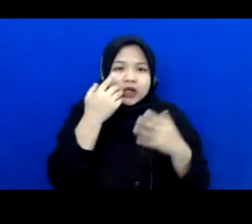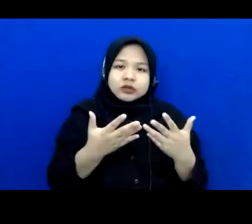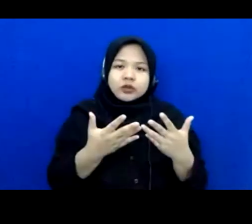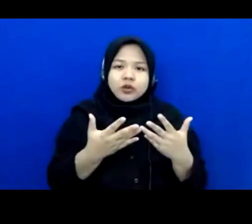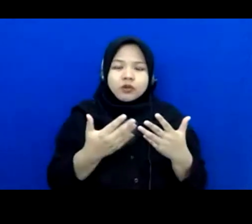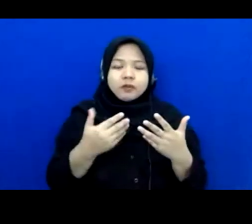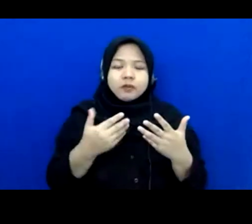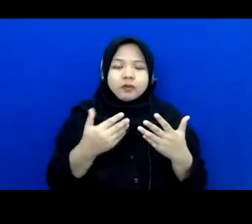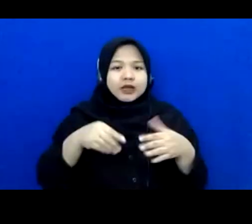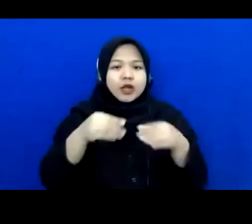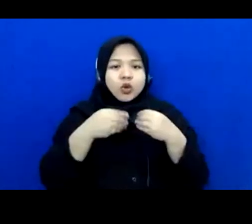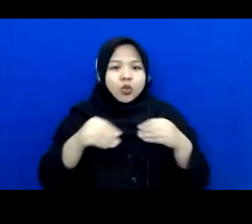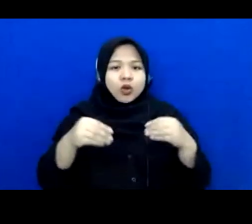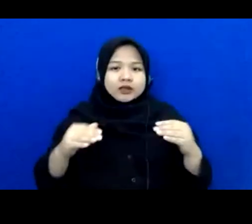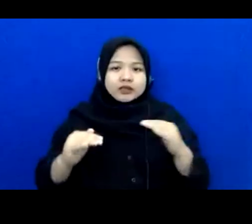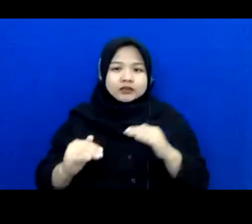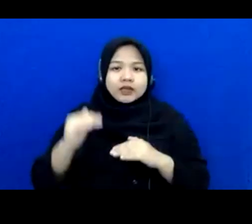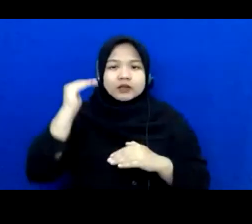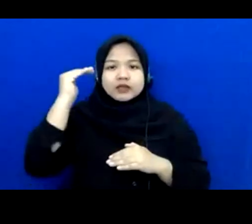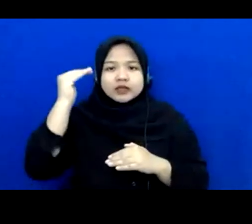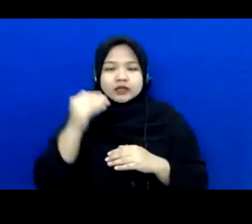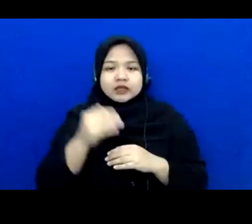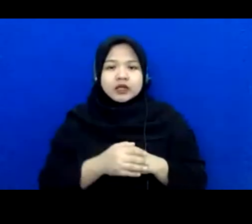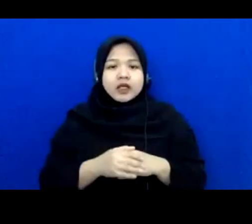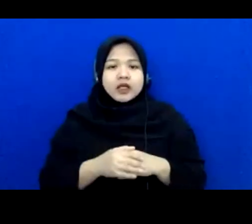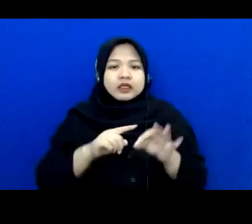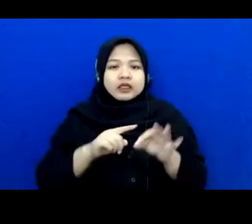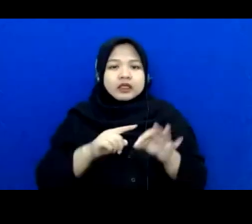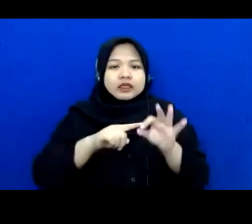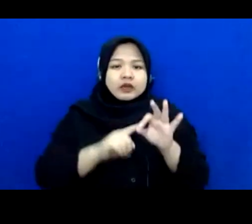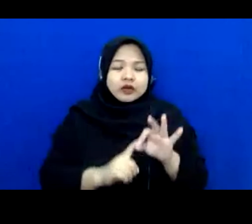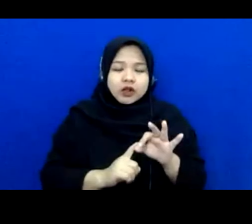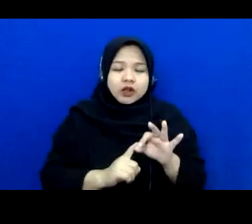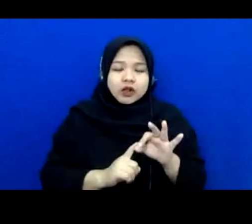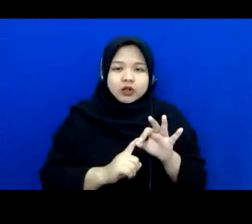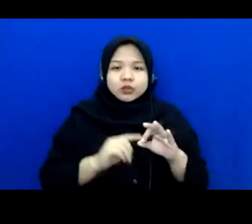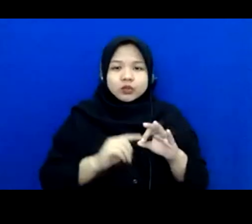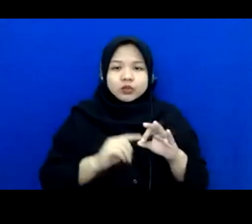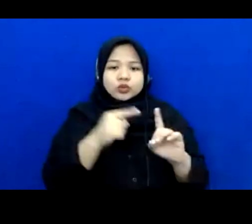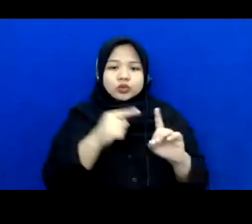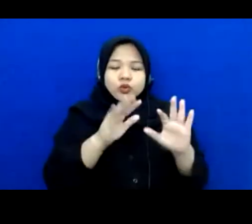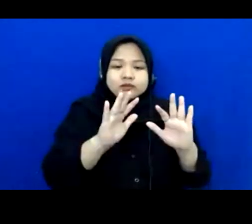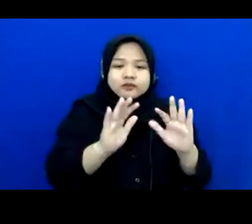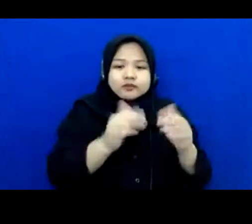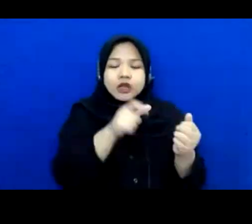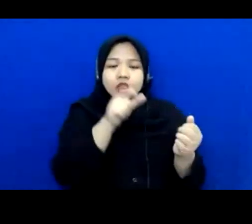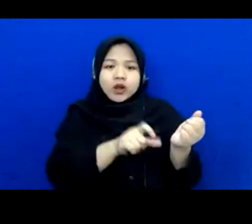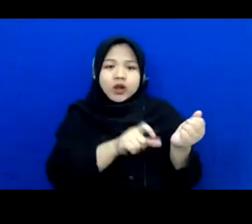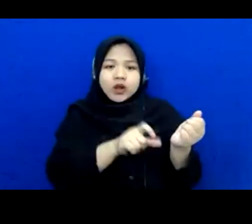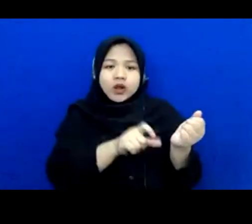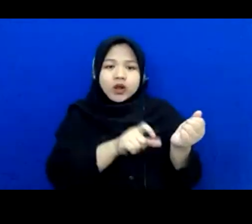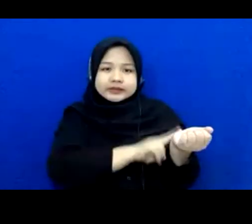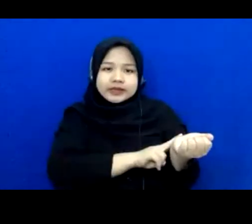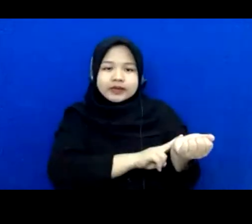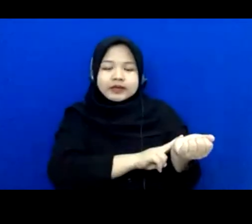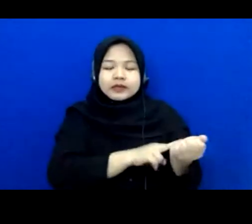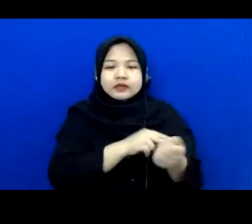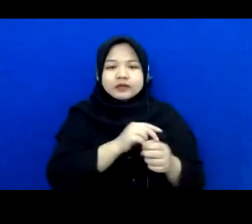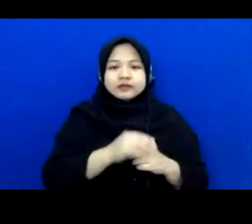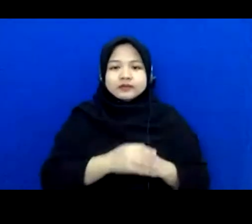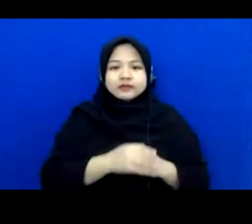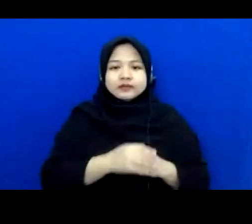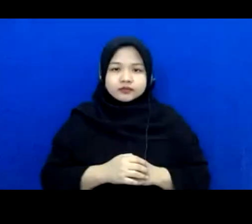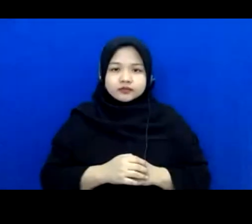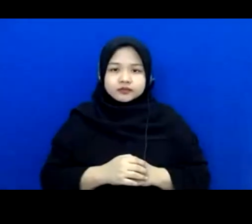quality, again, to give patients confidence of their outcomes. So I think that these three